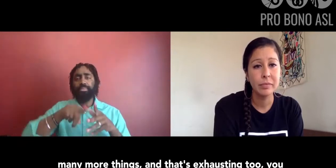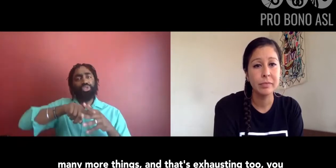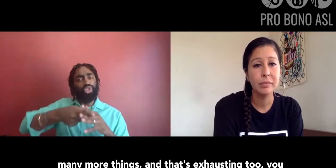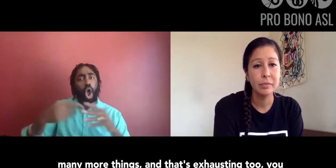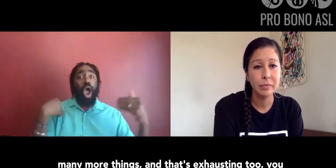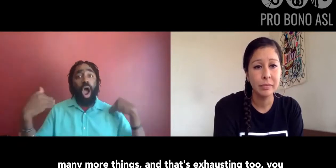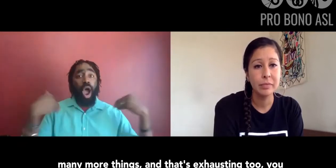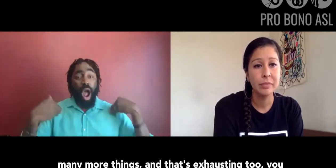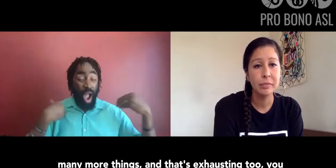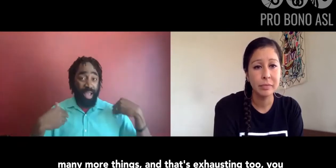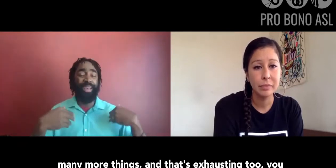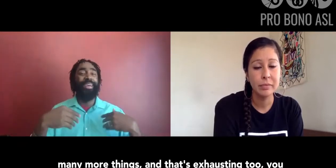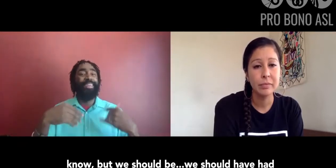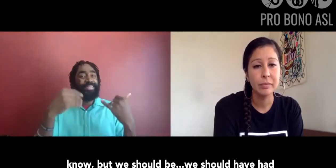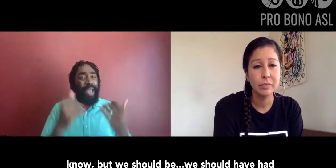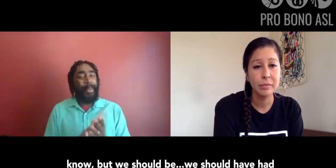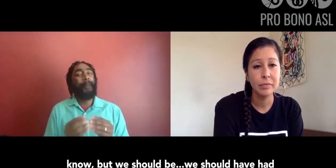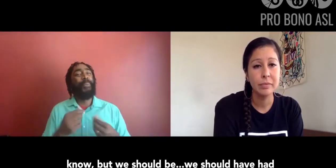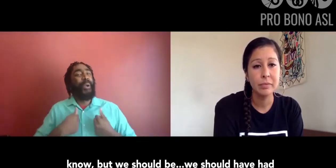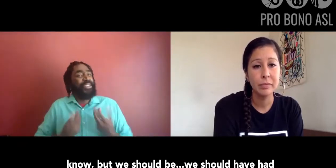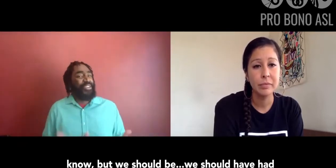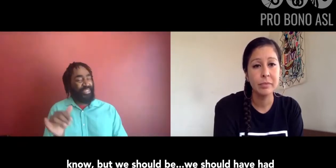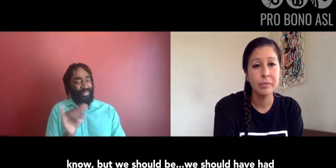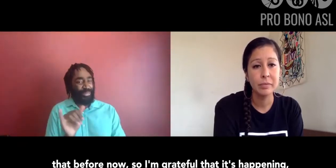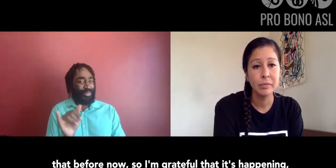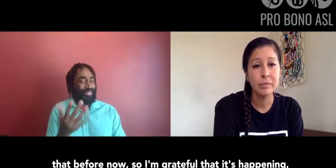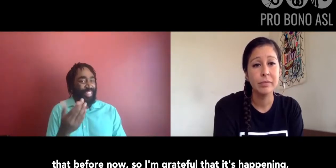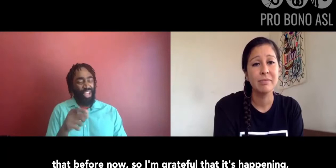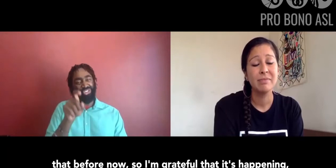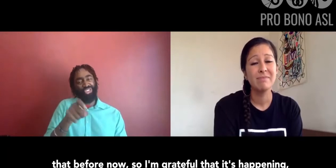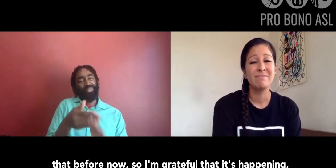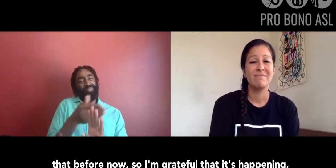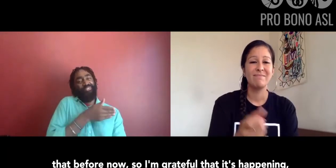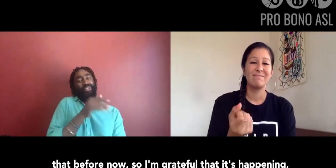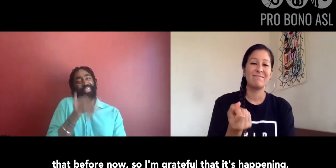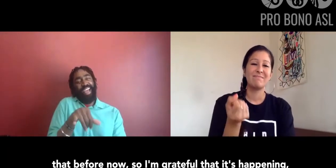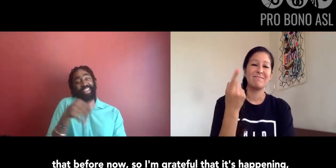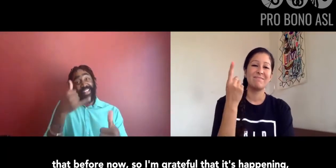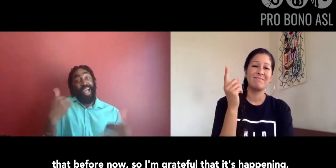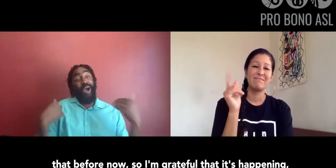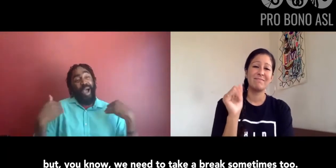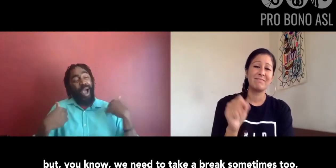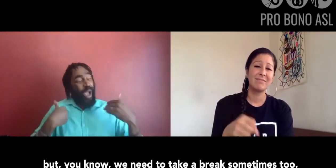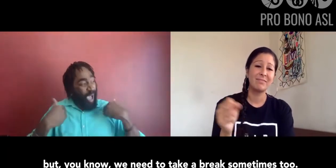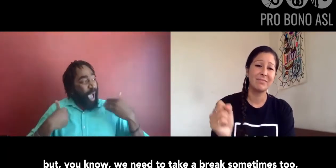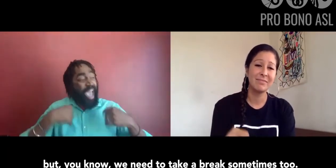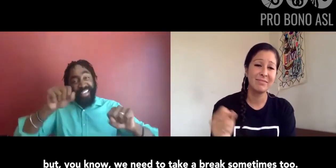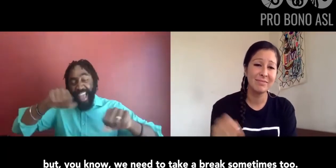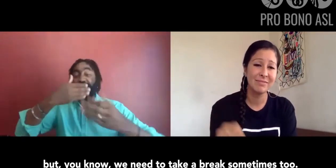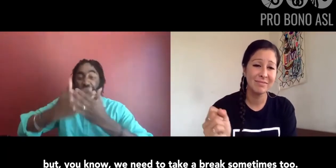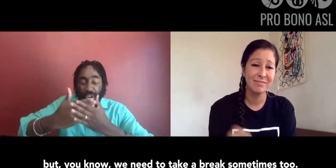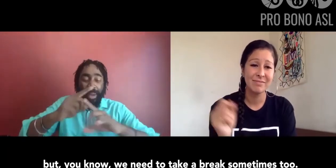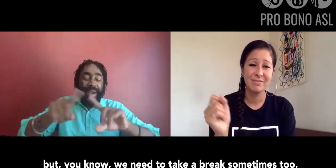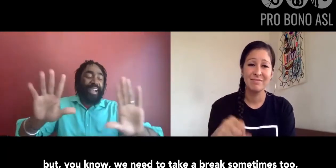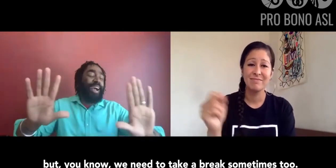many more things, and that's exhausting too, but we should have had that before now. So I'm great that it's happening, but we